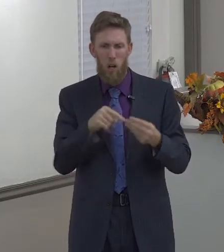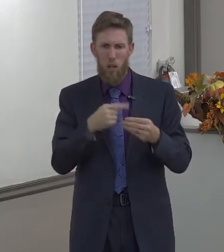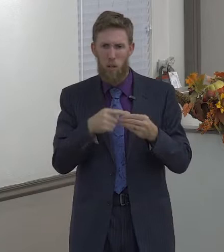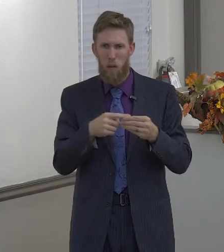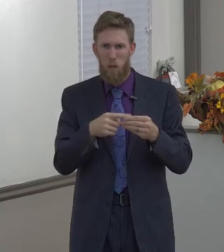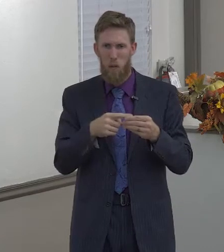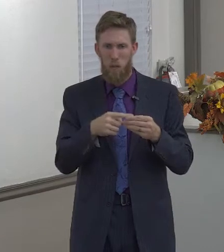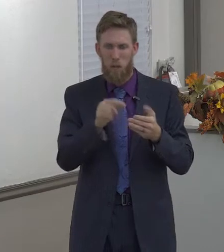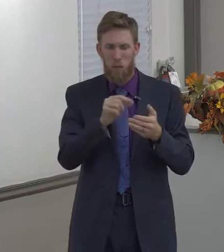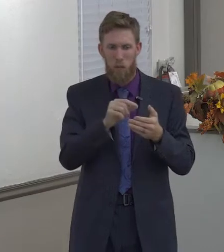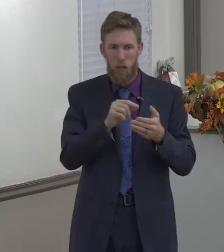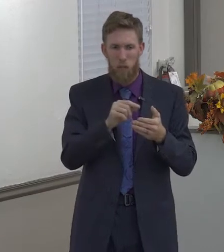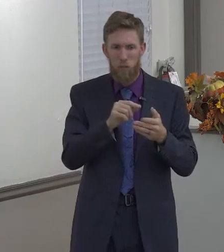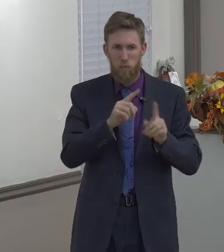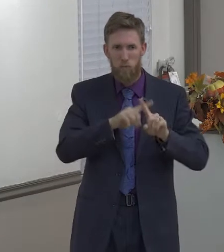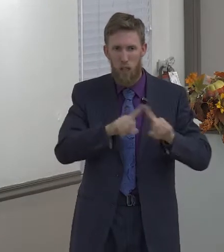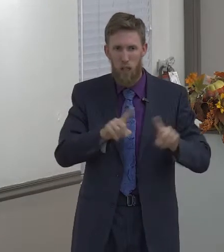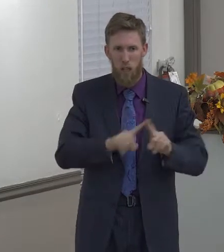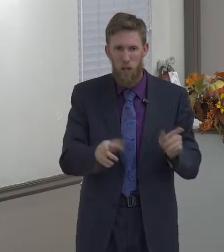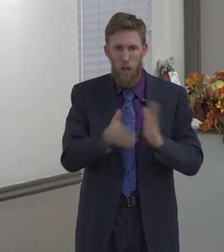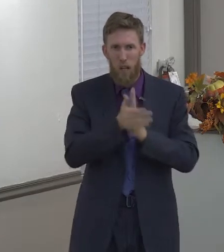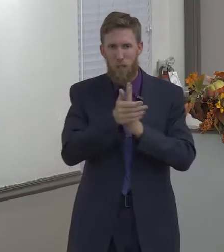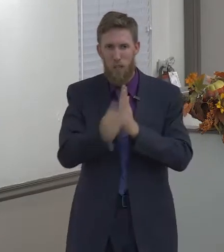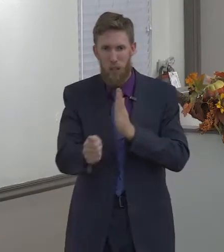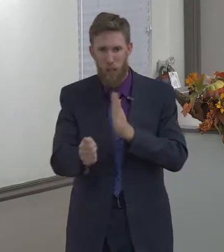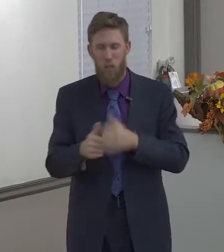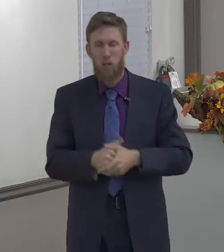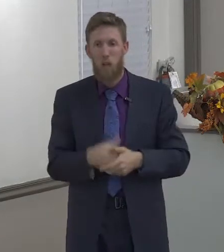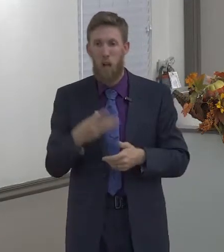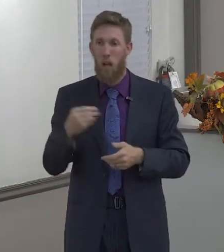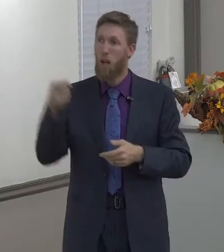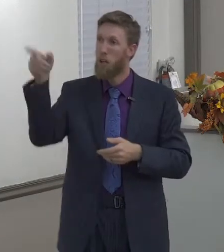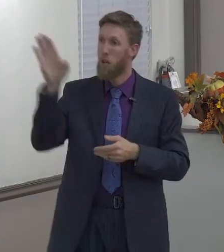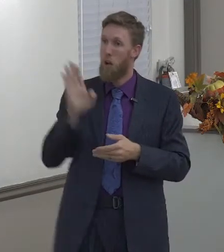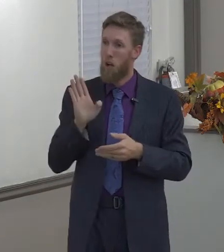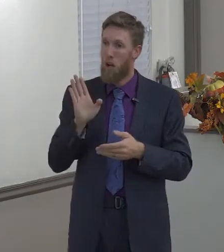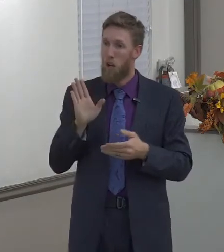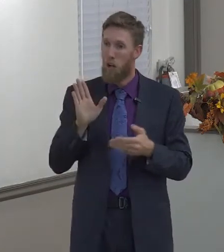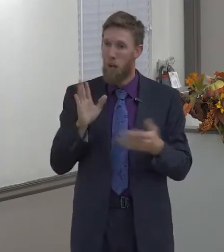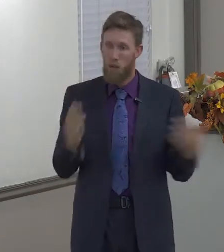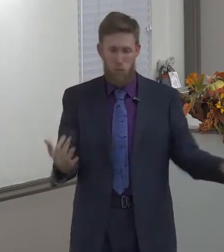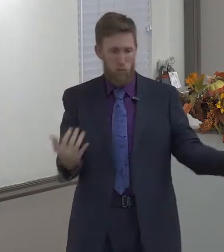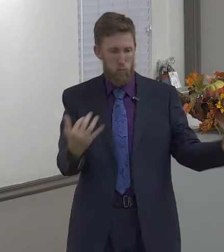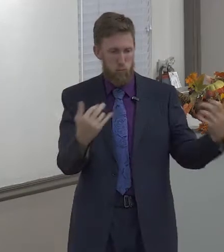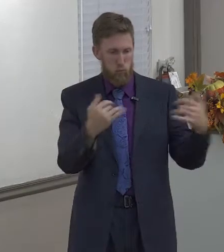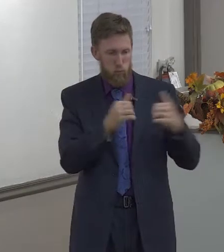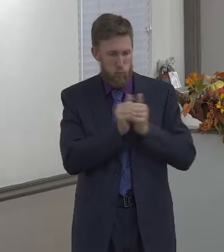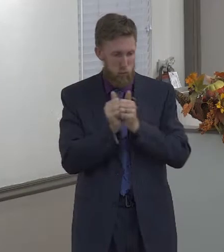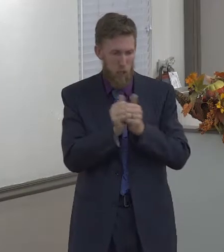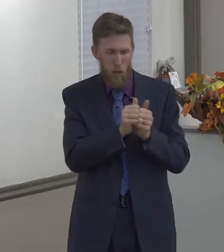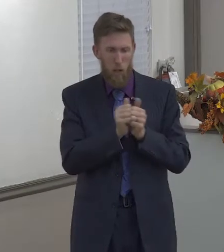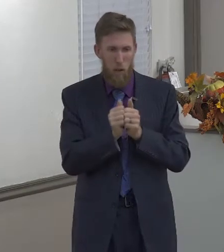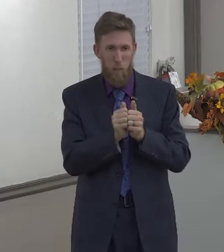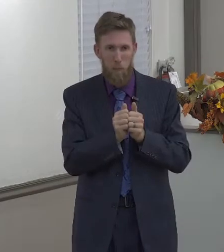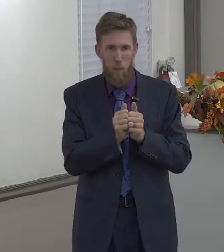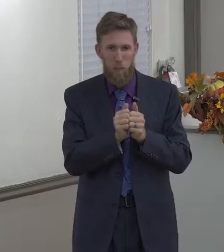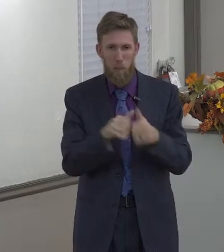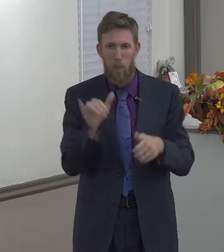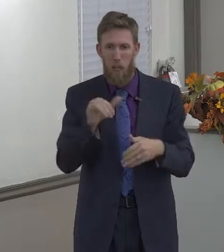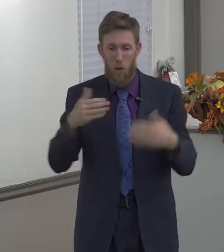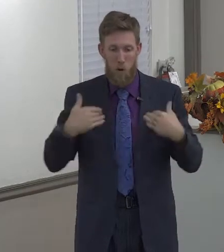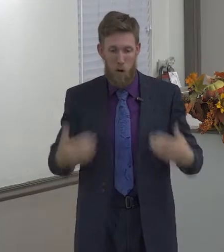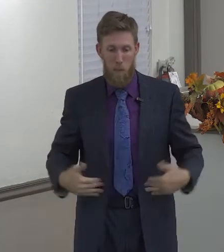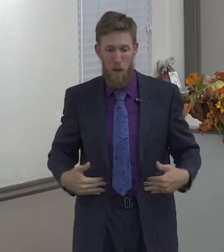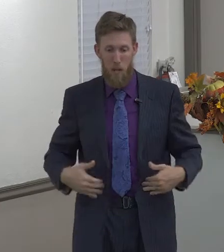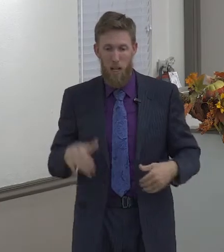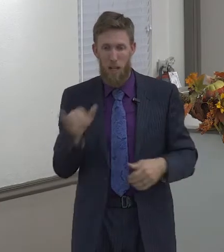we're puzzle pieces, and we're forming a single cohesive picture. That is the intent that God has for the church. That